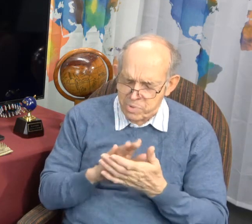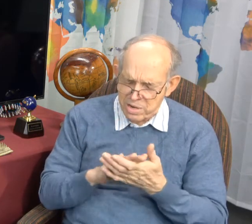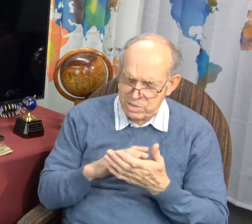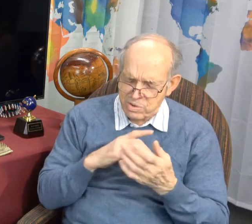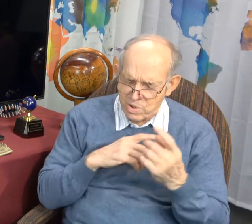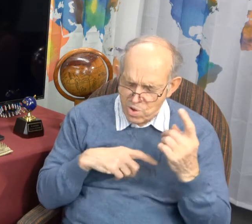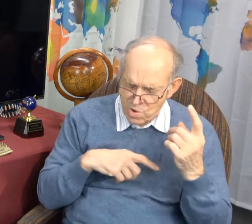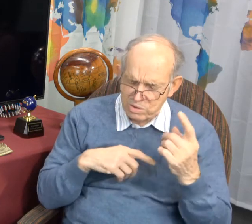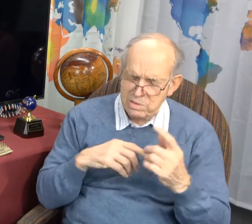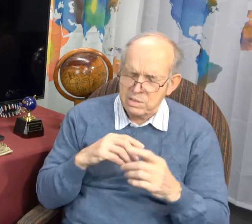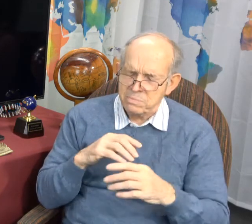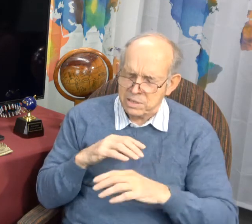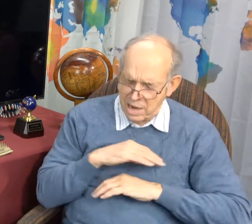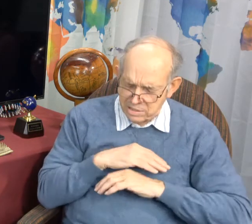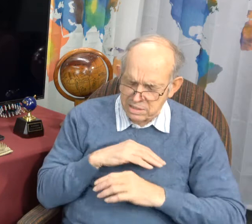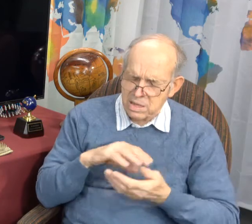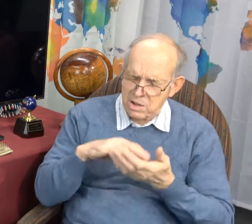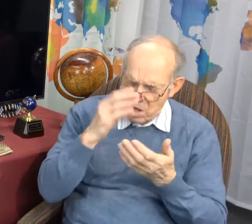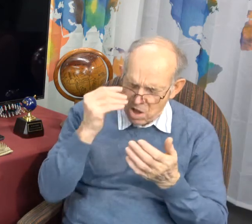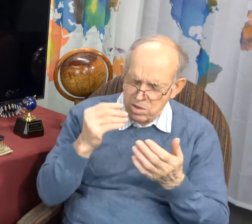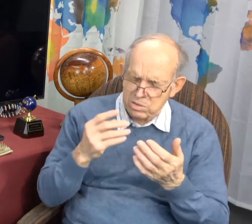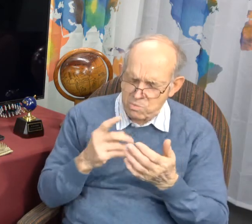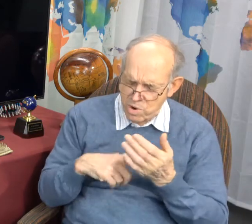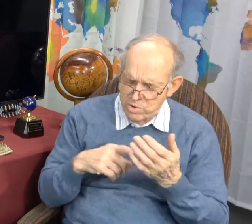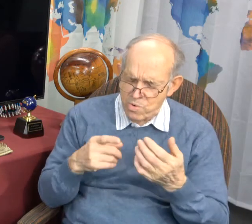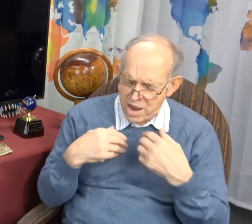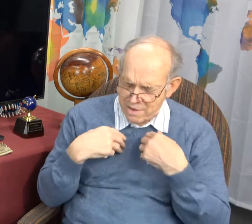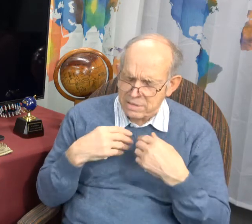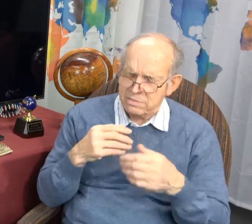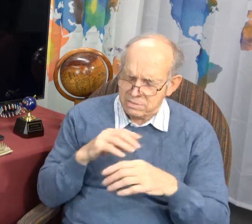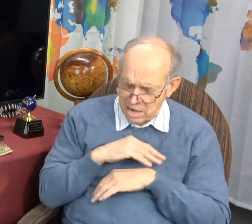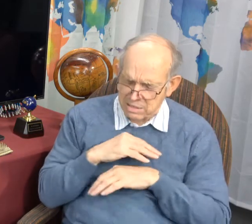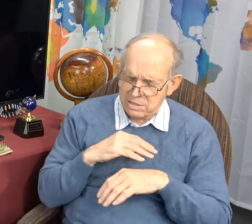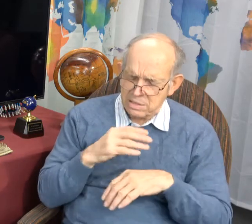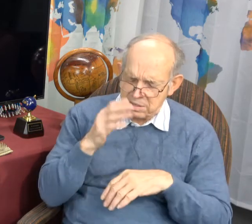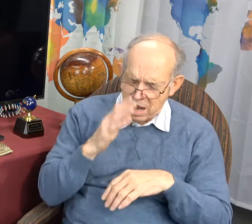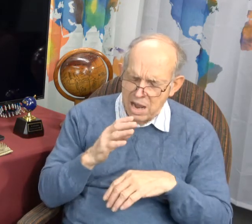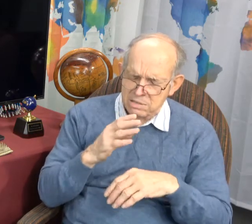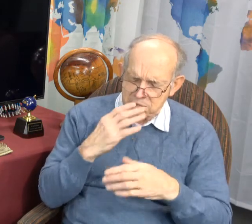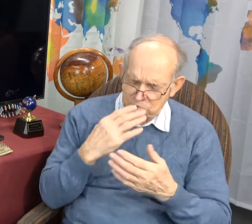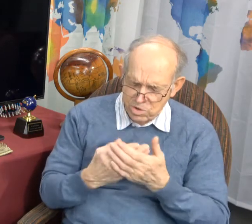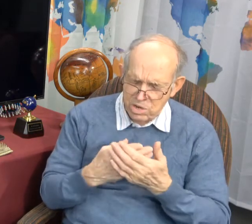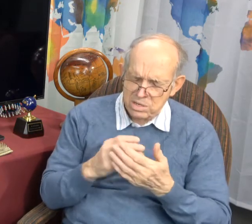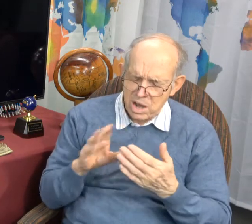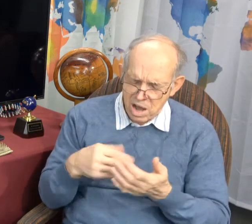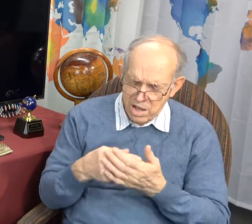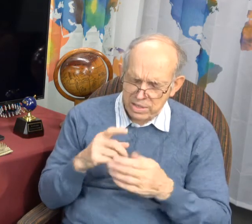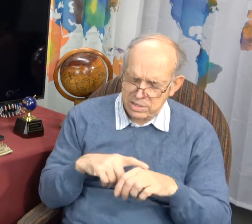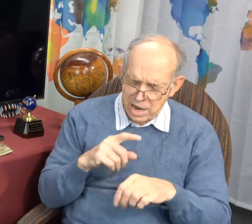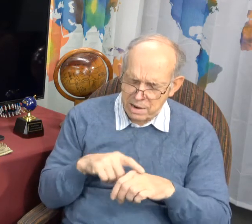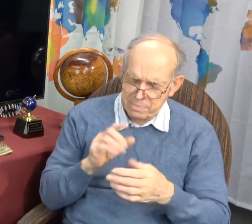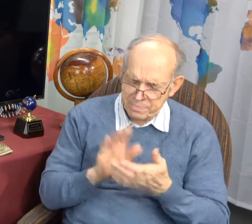Praise the Lord. Be catching, learn where you are. Catching God is good. the time.